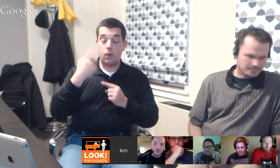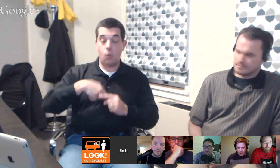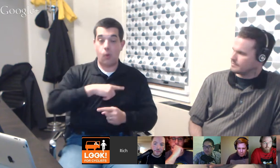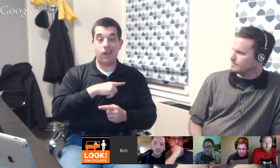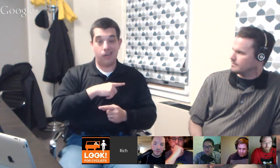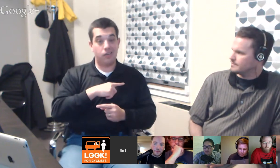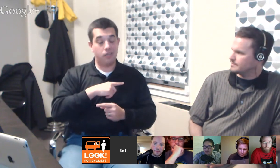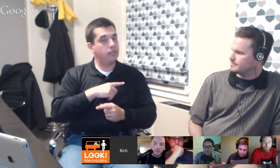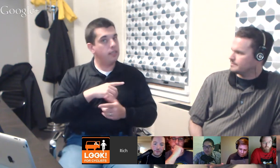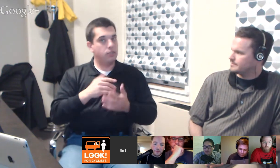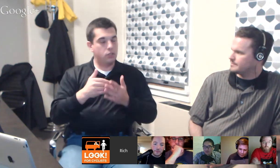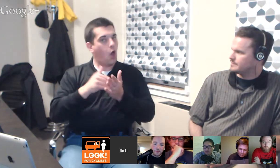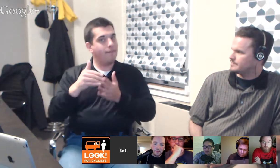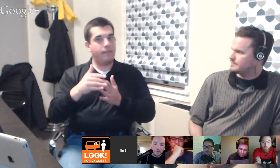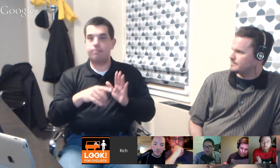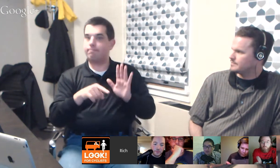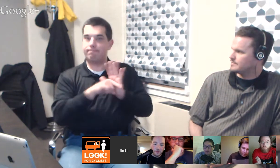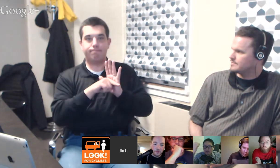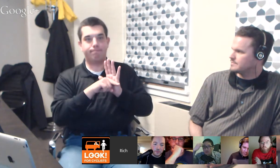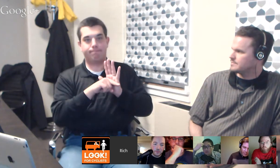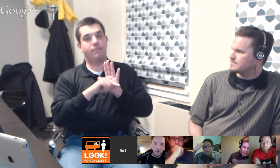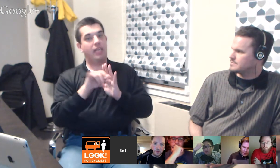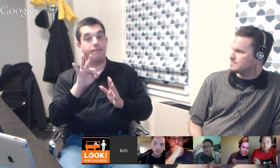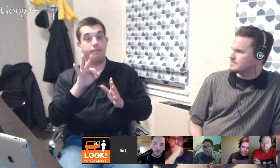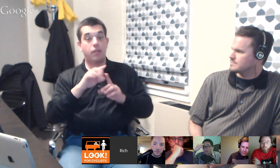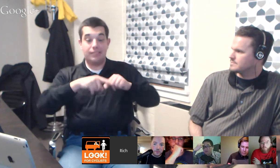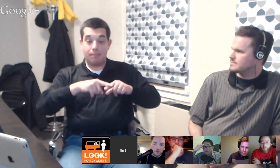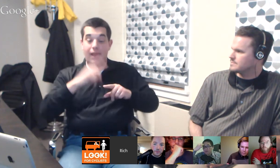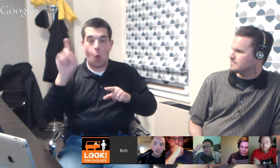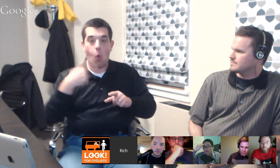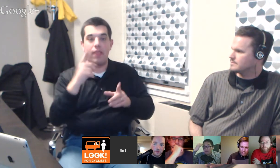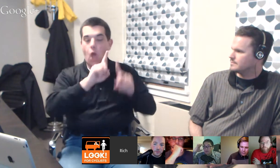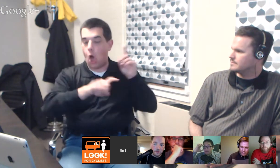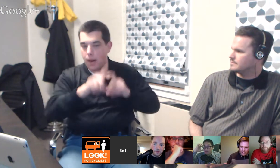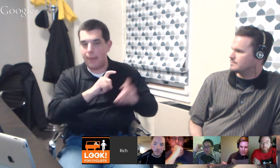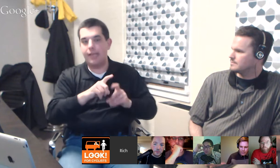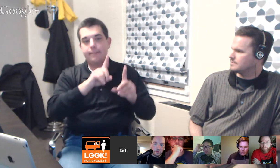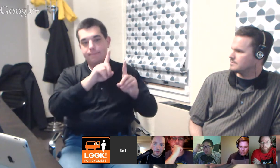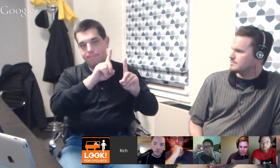doing a disservice when we rely solely on automated tests as a measure